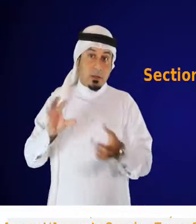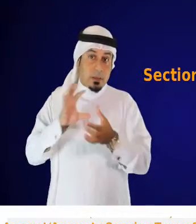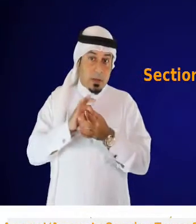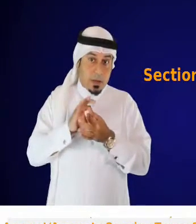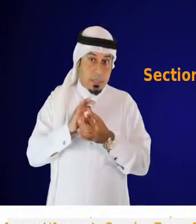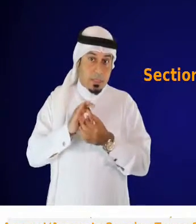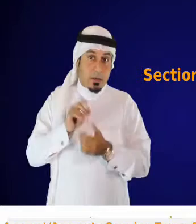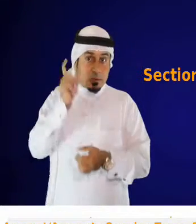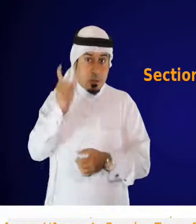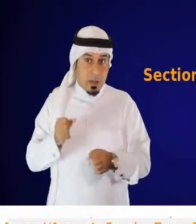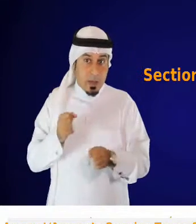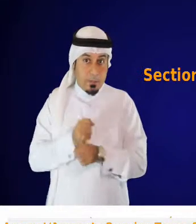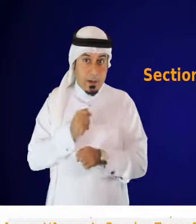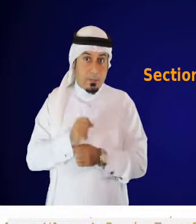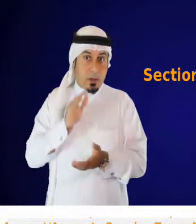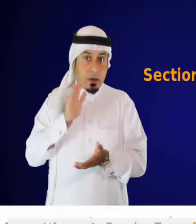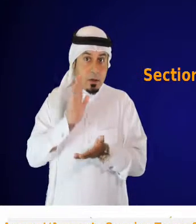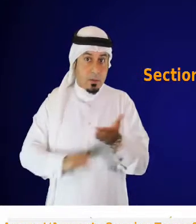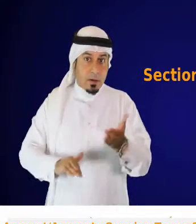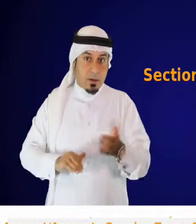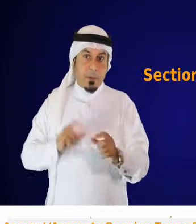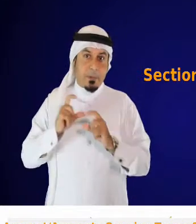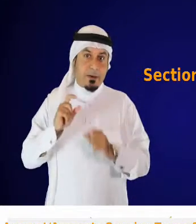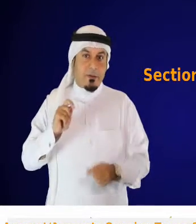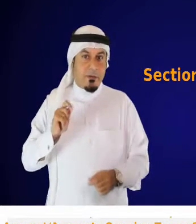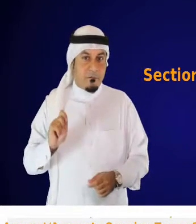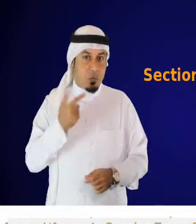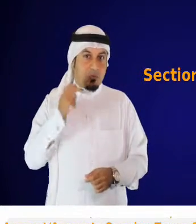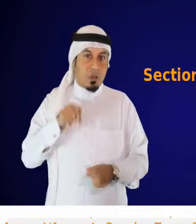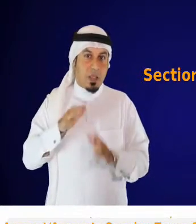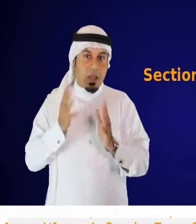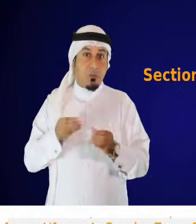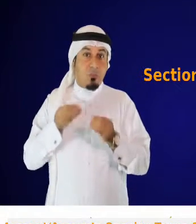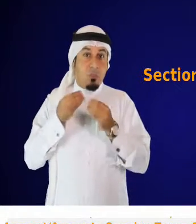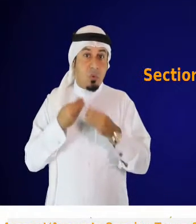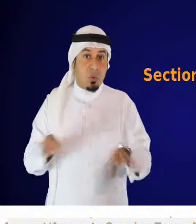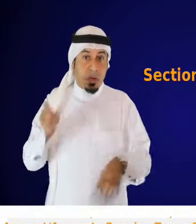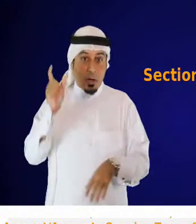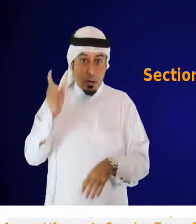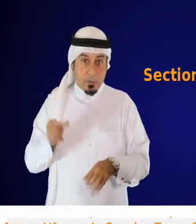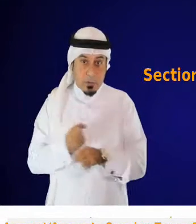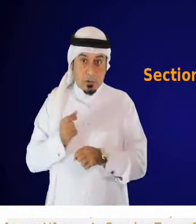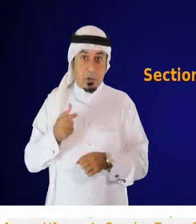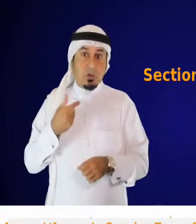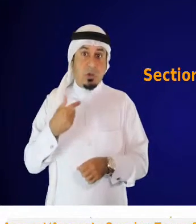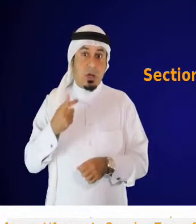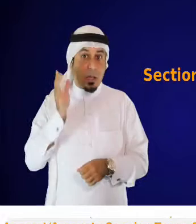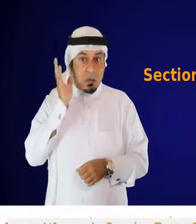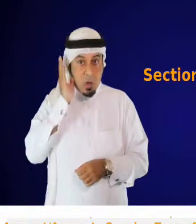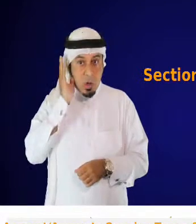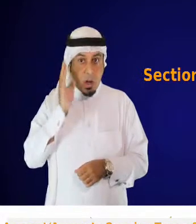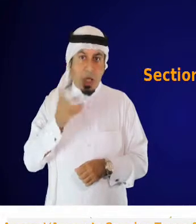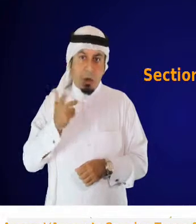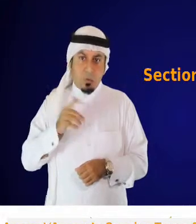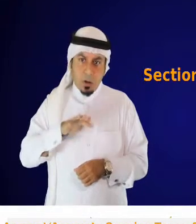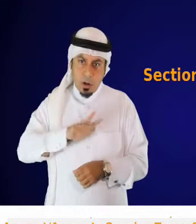3. In the event of loss or theft of the customer's equipment or change or disconnection of the customer's mobile telephone